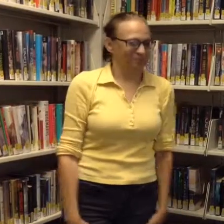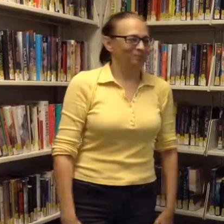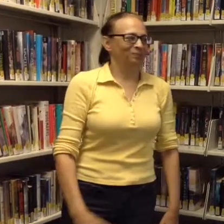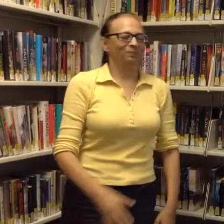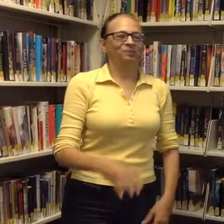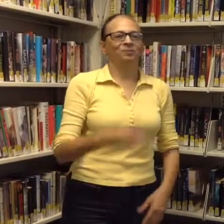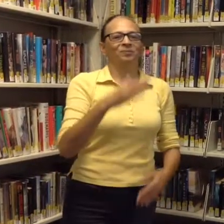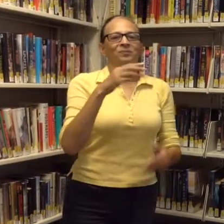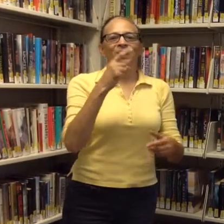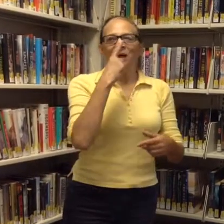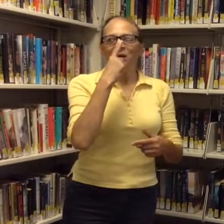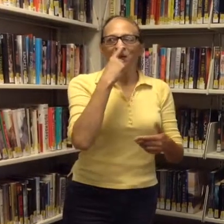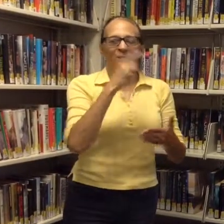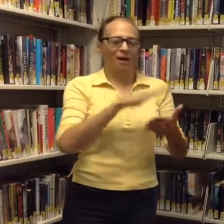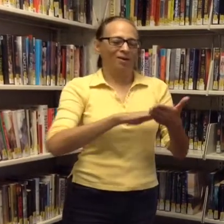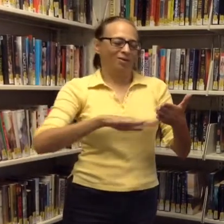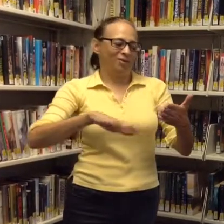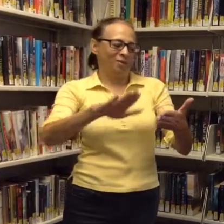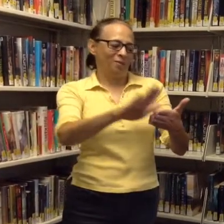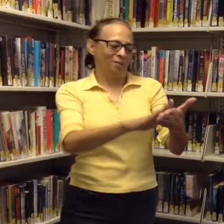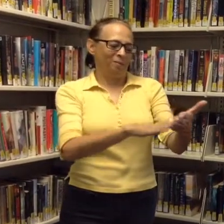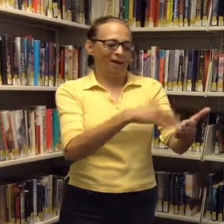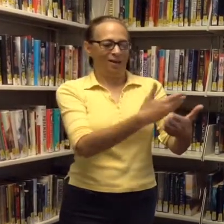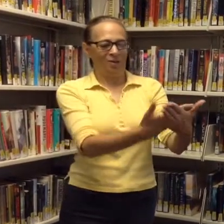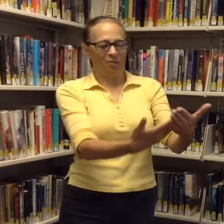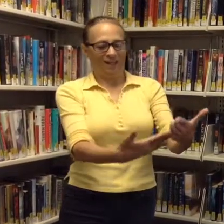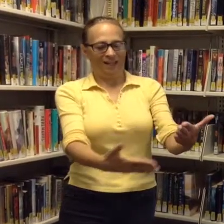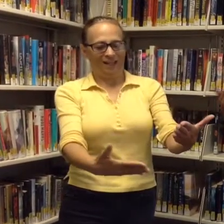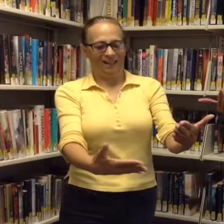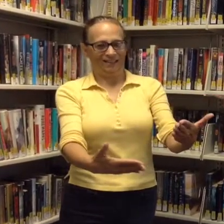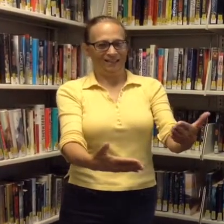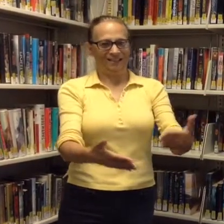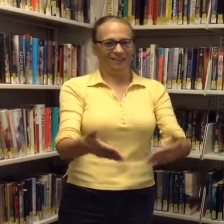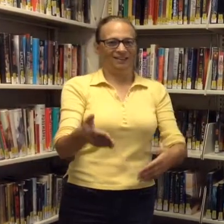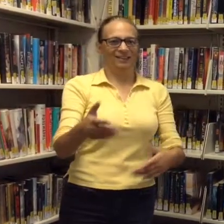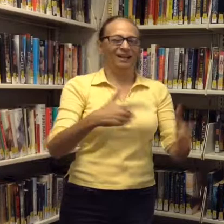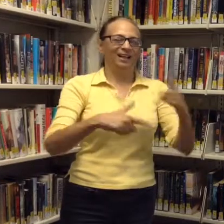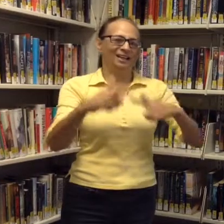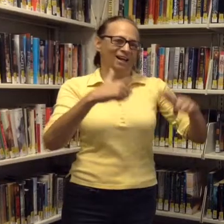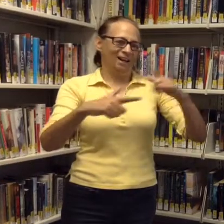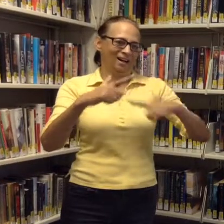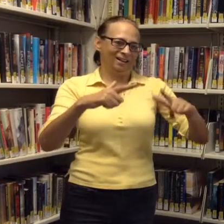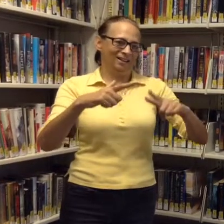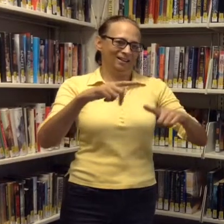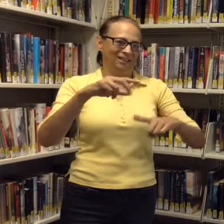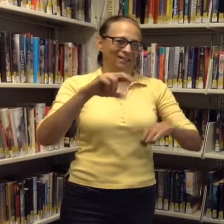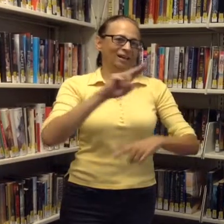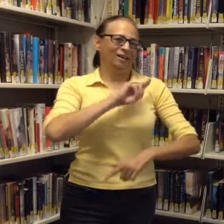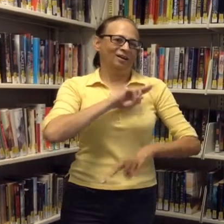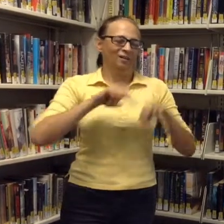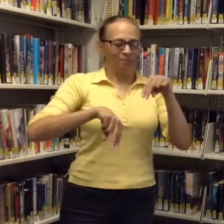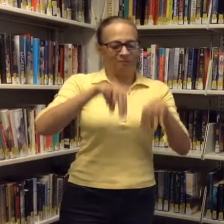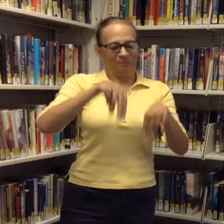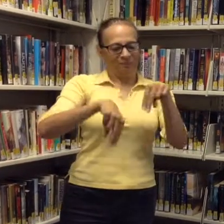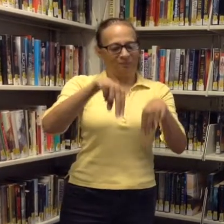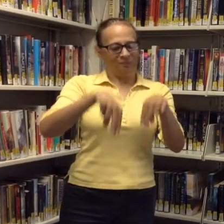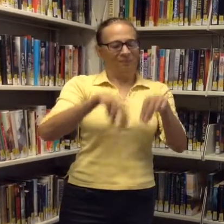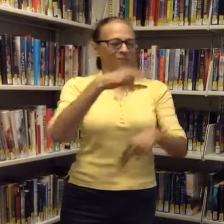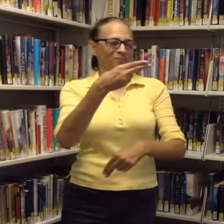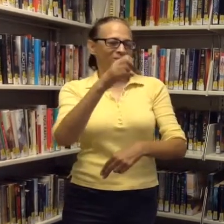Mouse Paint by Ellen Stoll Walsh, read by Rachee Fagg, and signed by Heidi Brown.